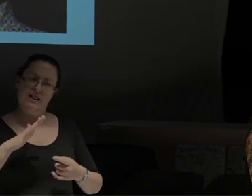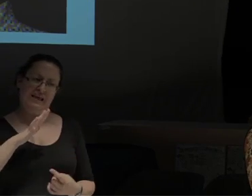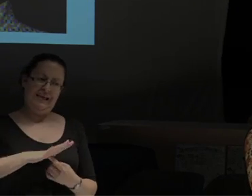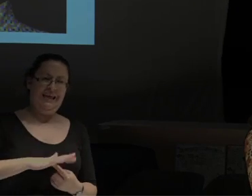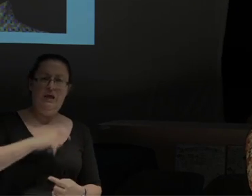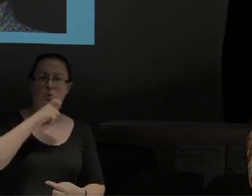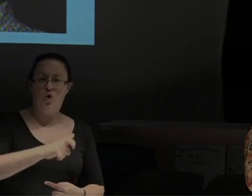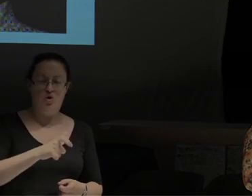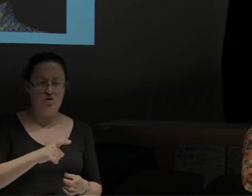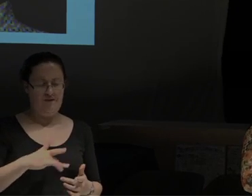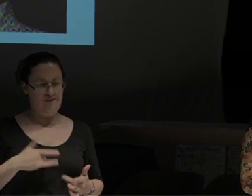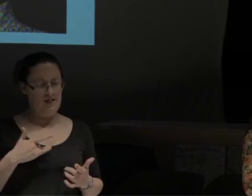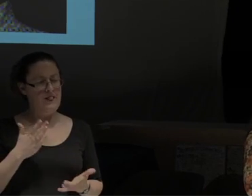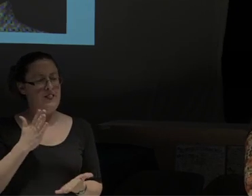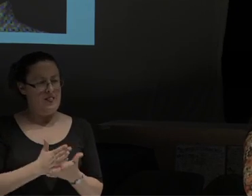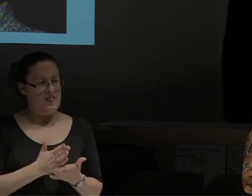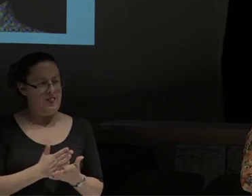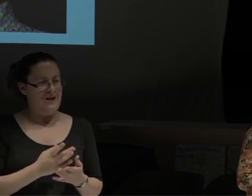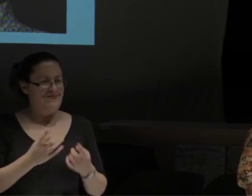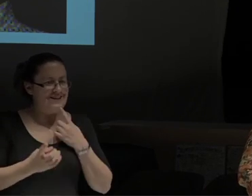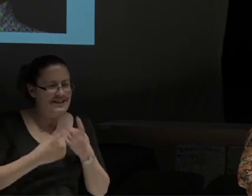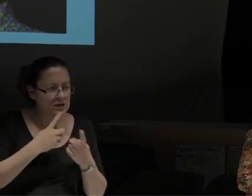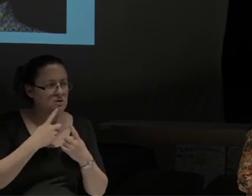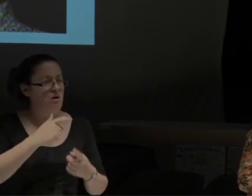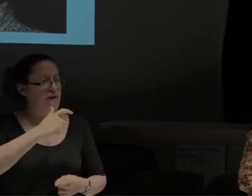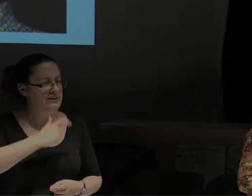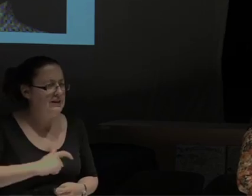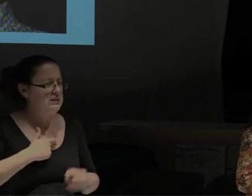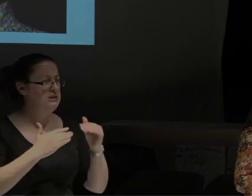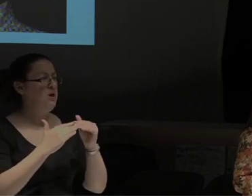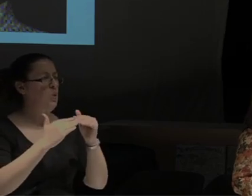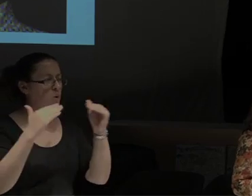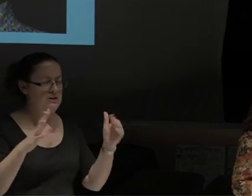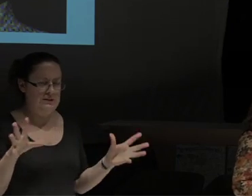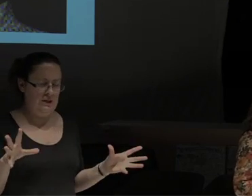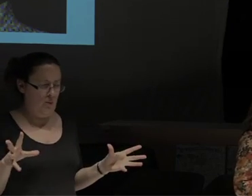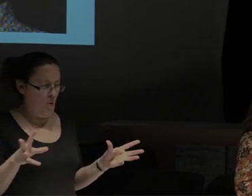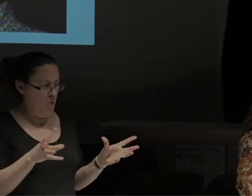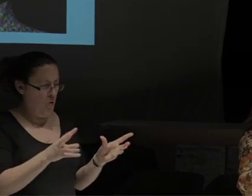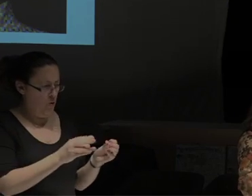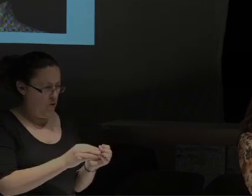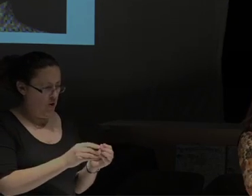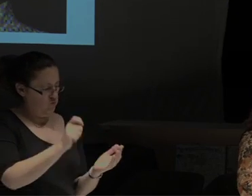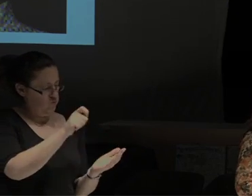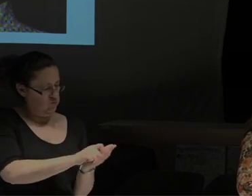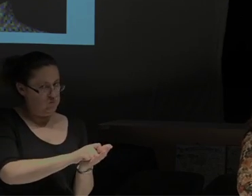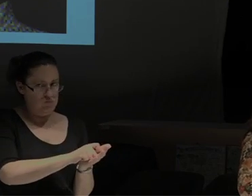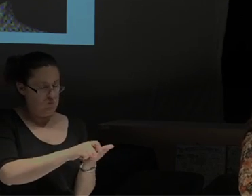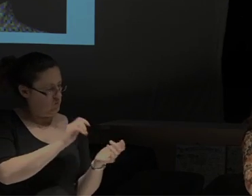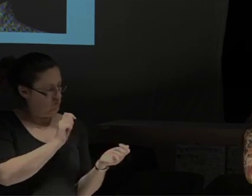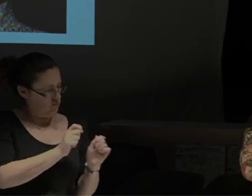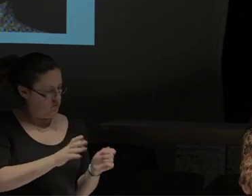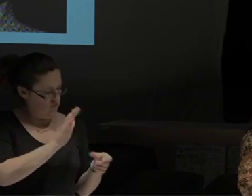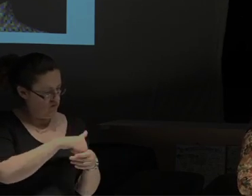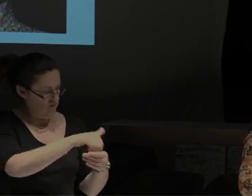sort of Absolutely. pulled the data idea and identity and equality together, and we wrote those down, and then we started to together,